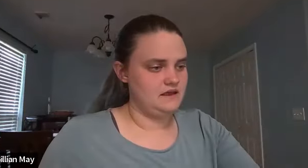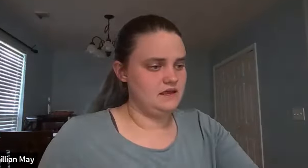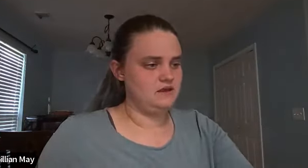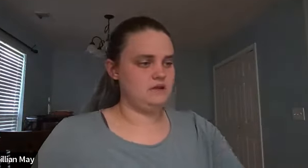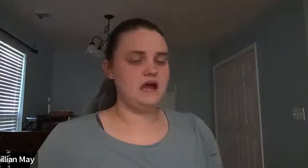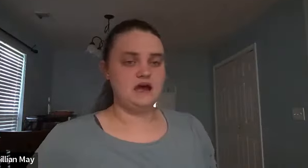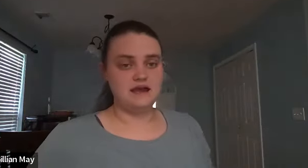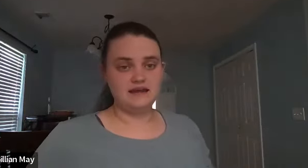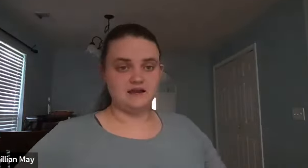Then we had